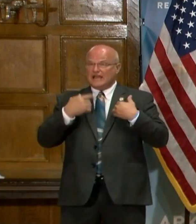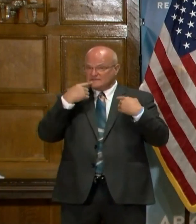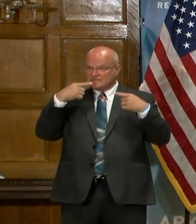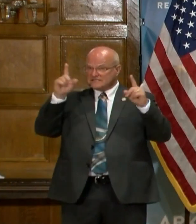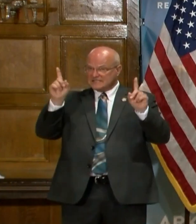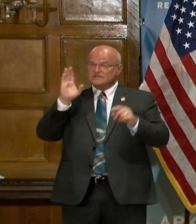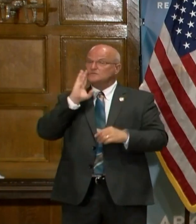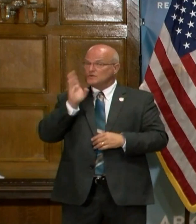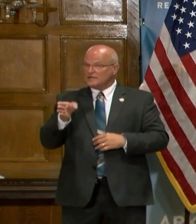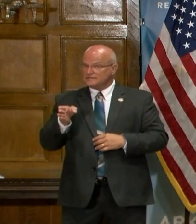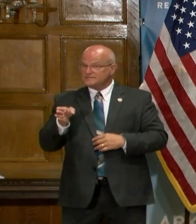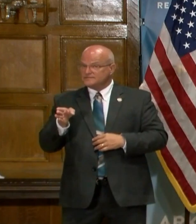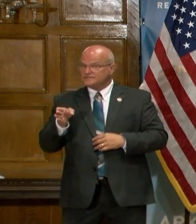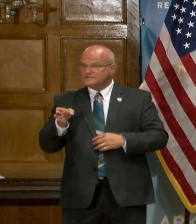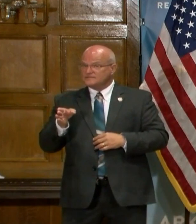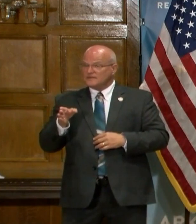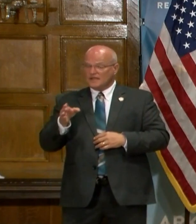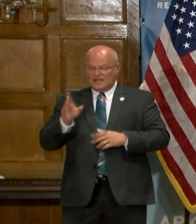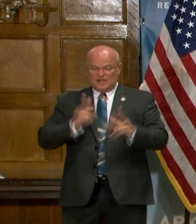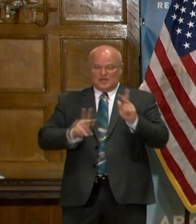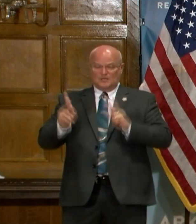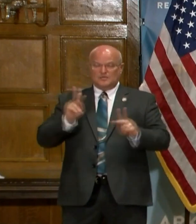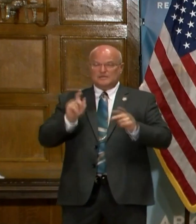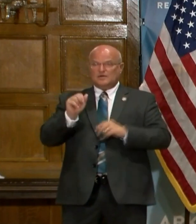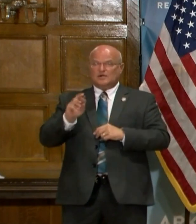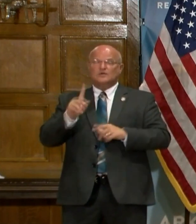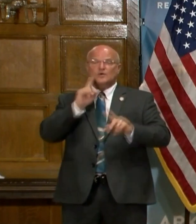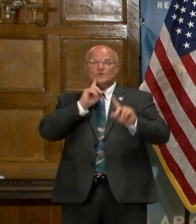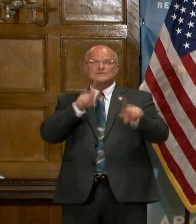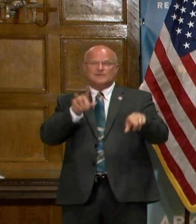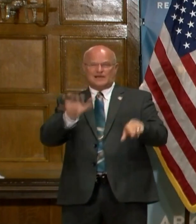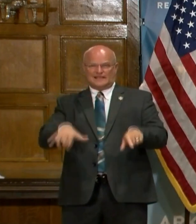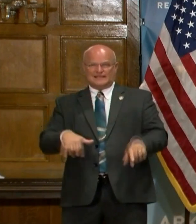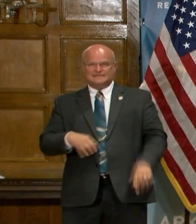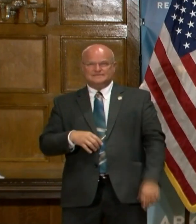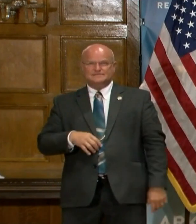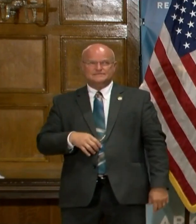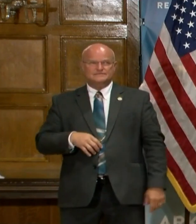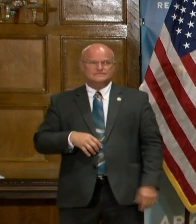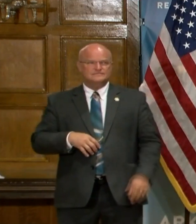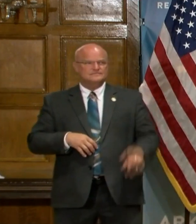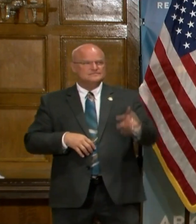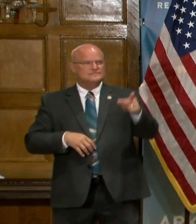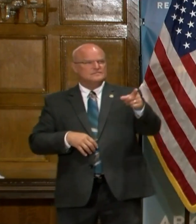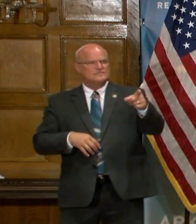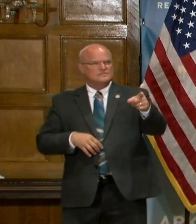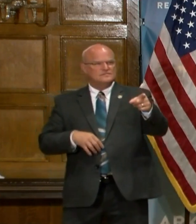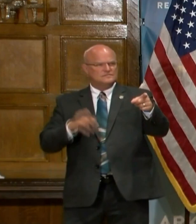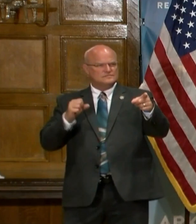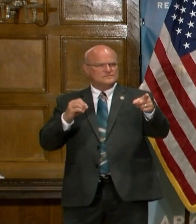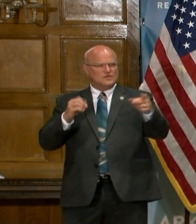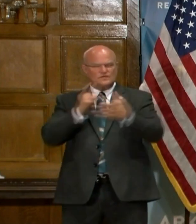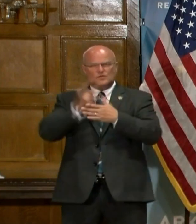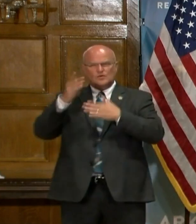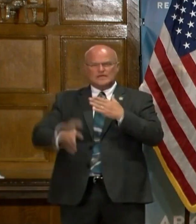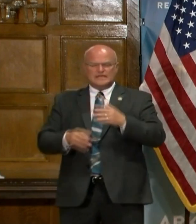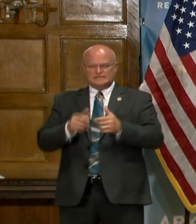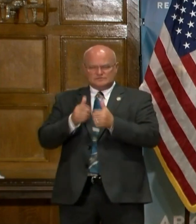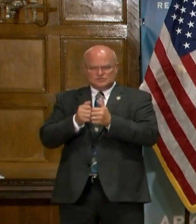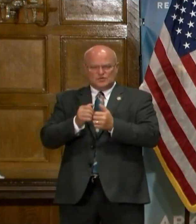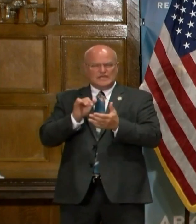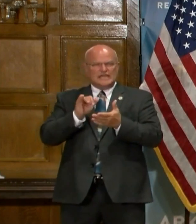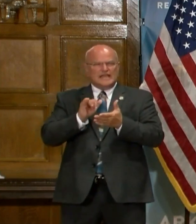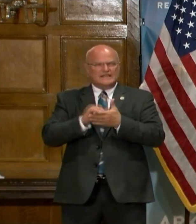have success, and Arkansans are going to respond to that. Yes? So over the weekend, you